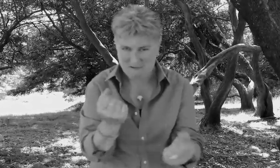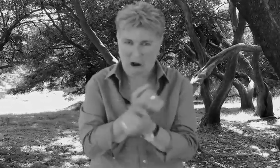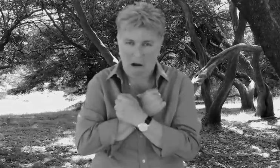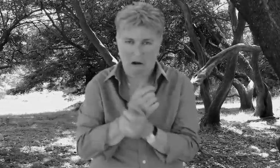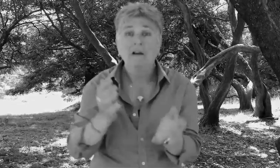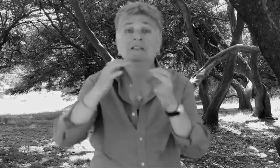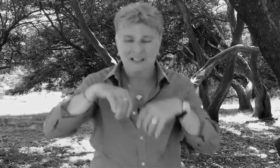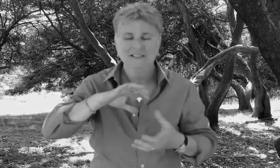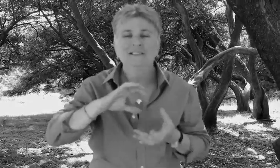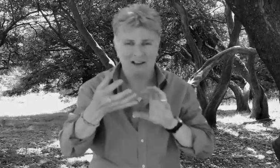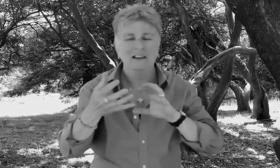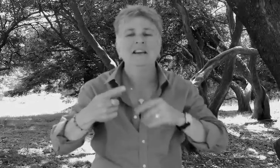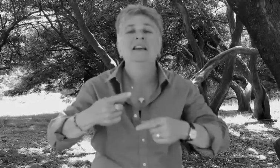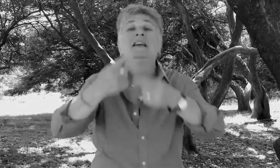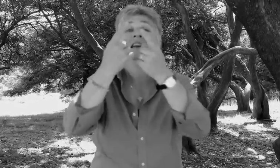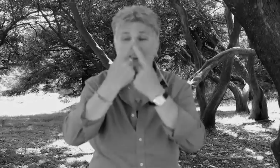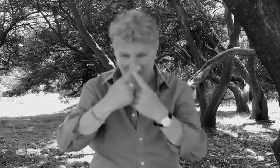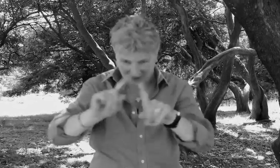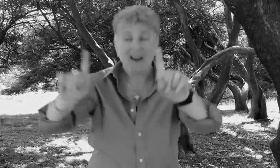Sometimes it hurts and